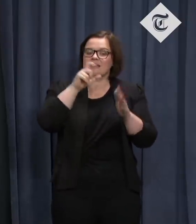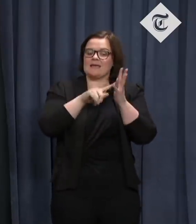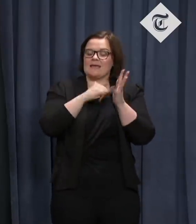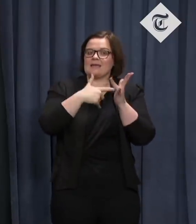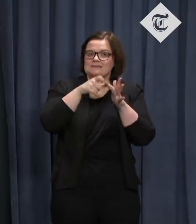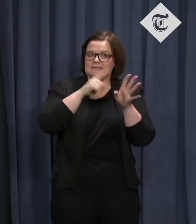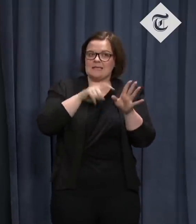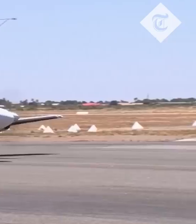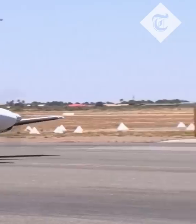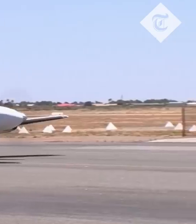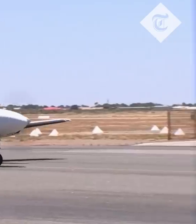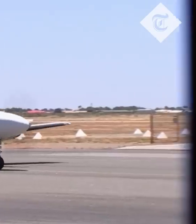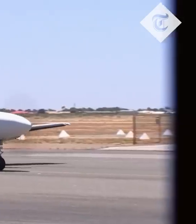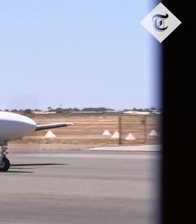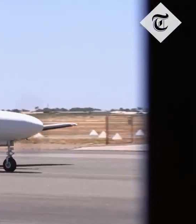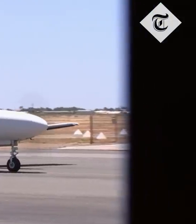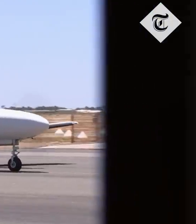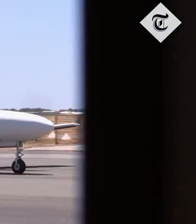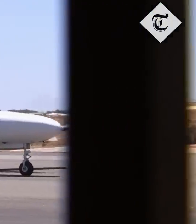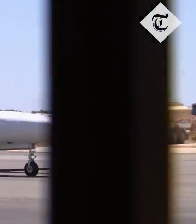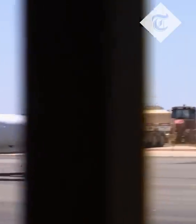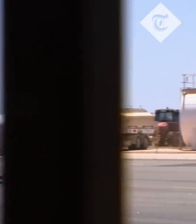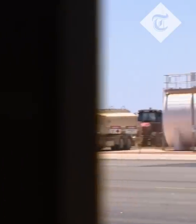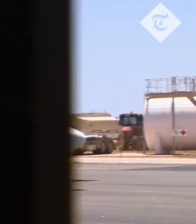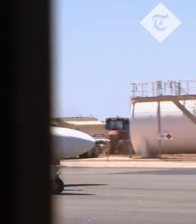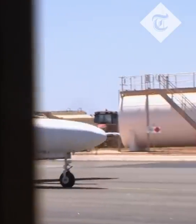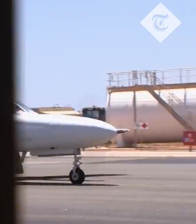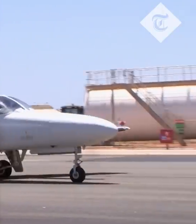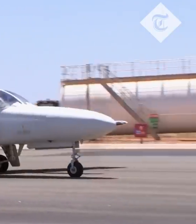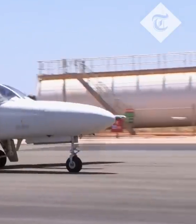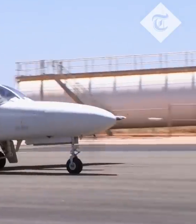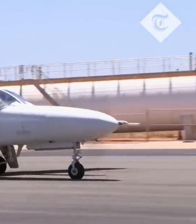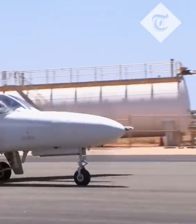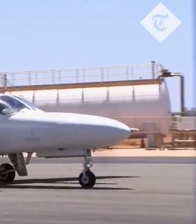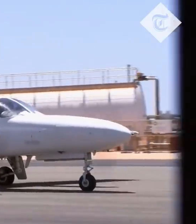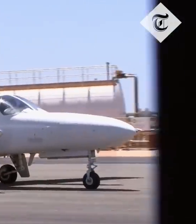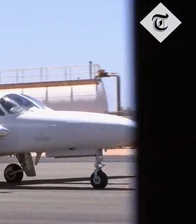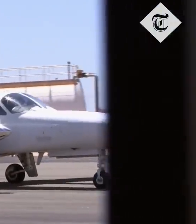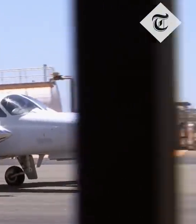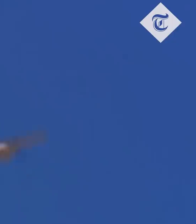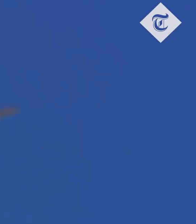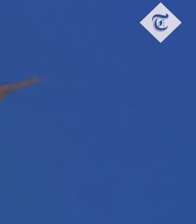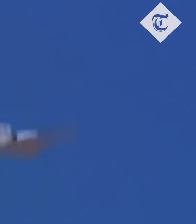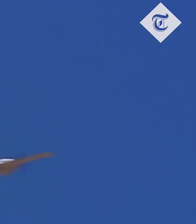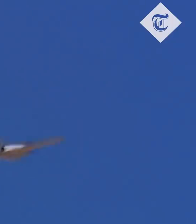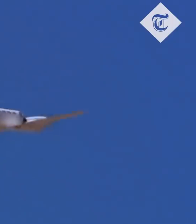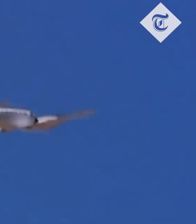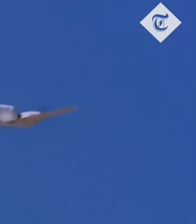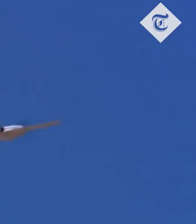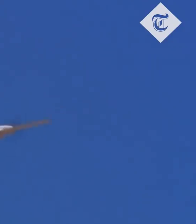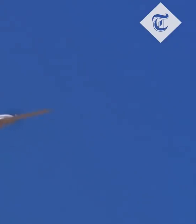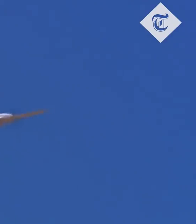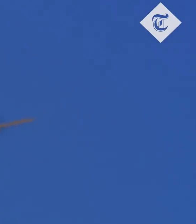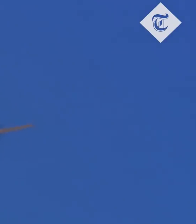for 4 weeks, and he will be transferred to a facility with corrective services. Is there concern? Is